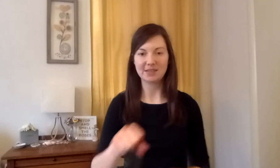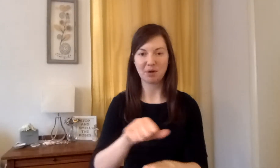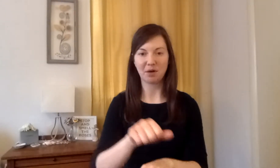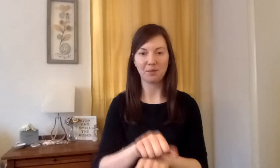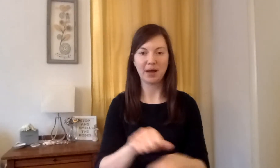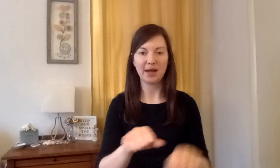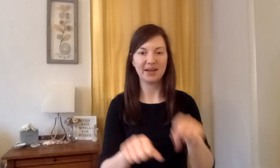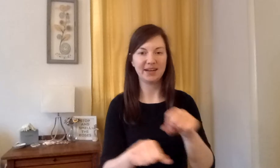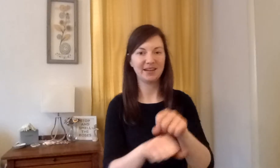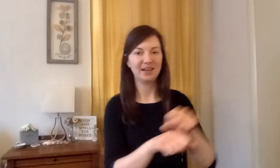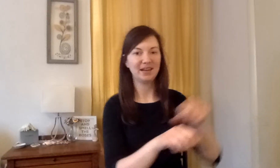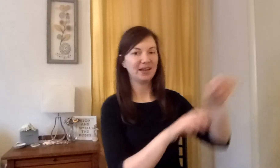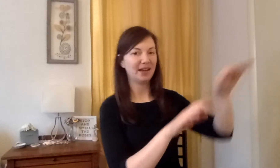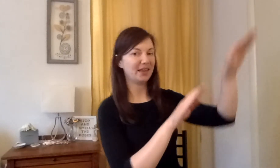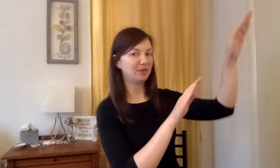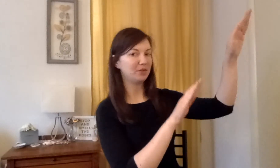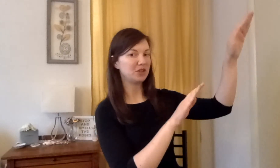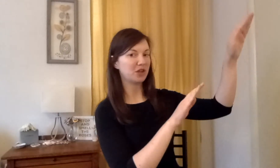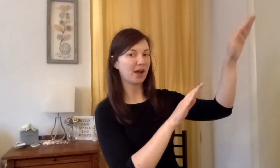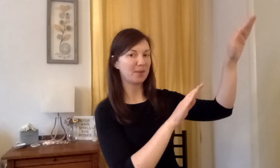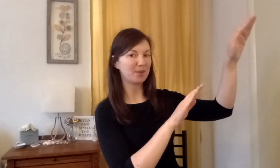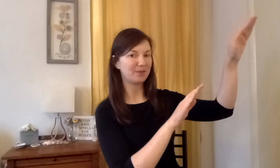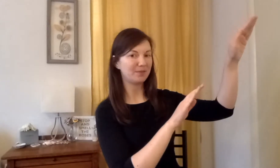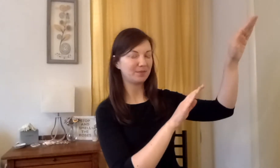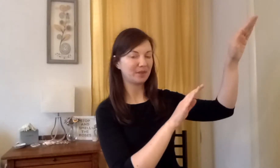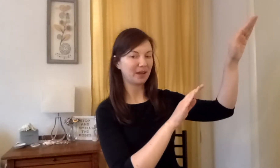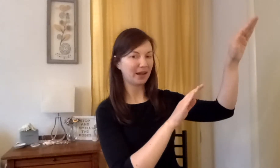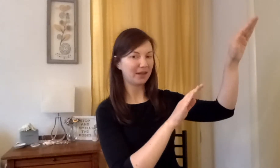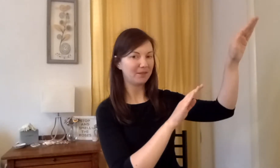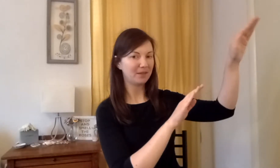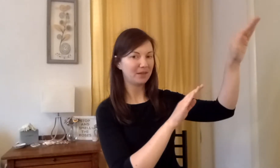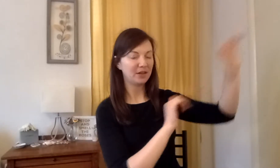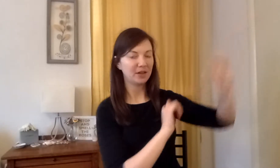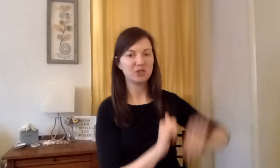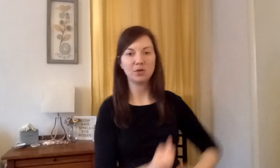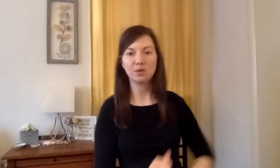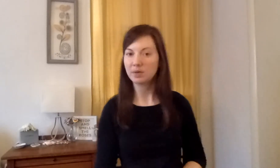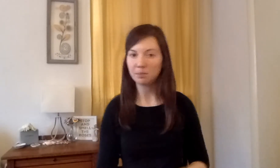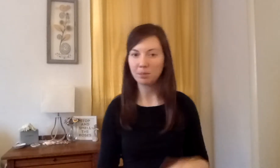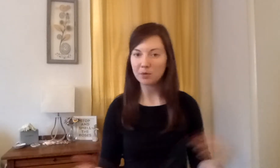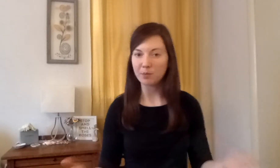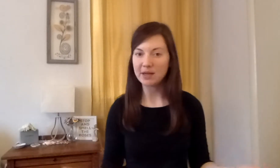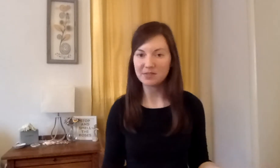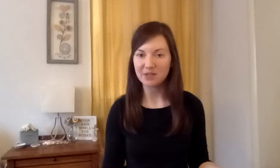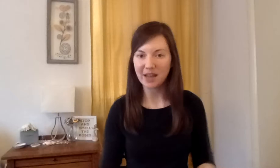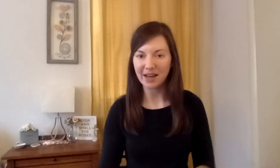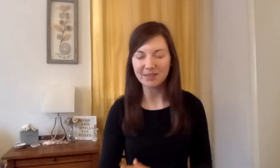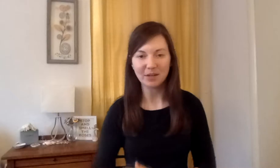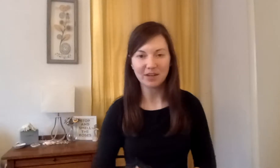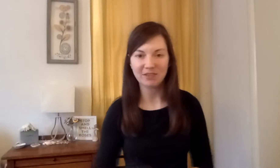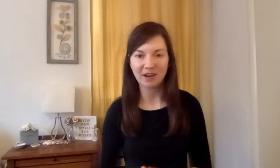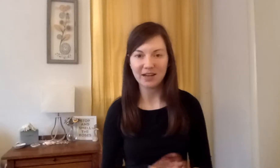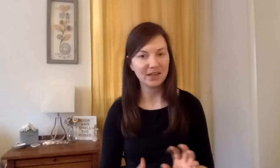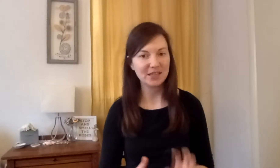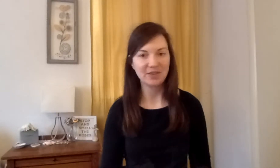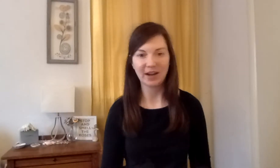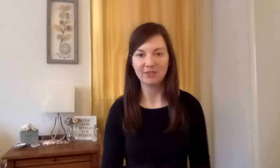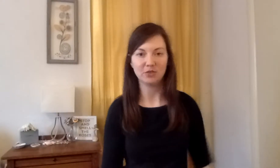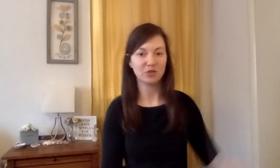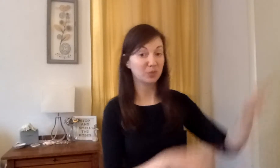part one. And then reach up, okay? Do both parts if you can, but if not, it's fine if you just want to hold